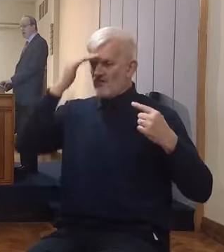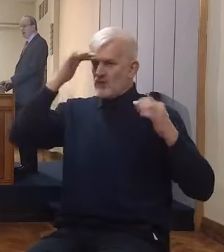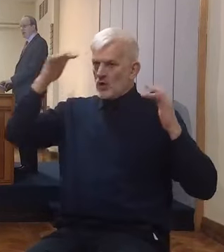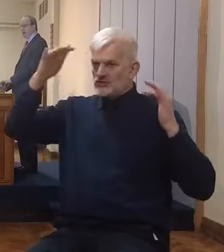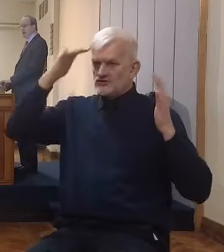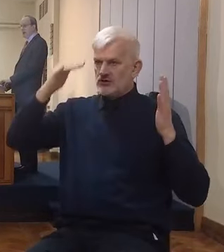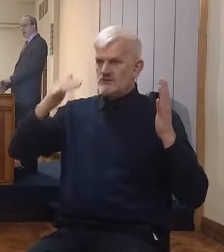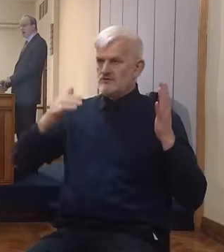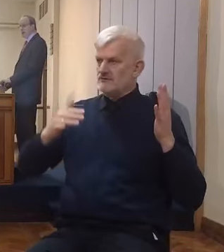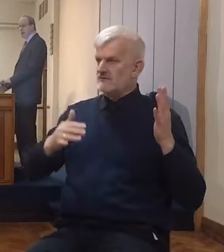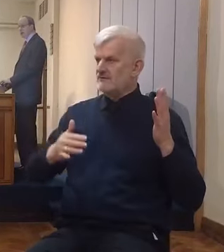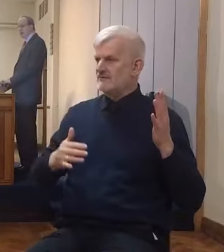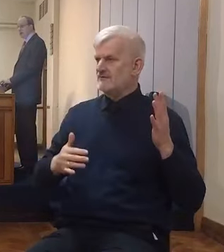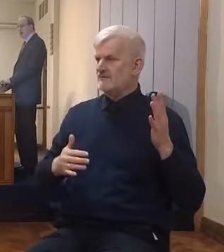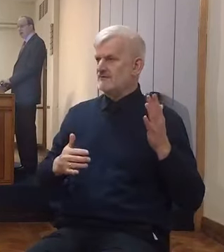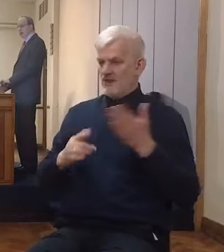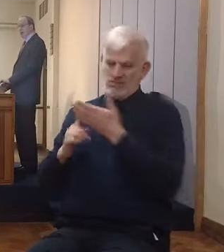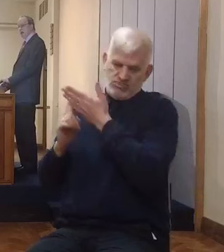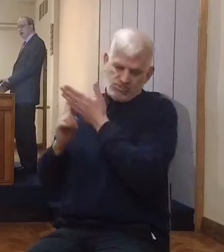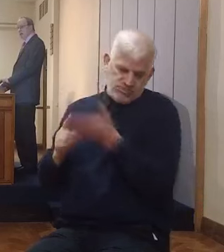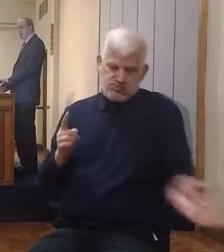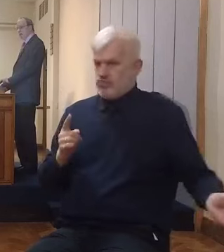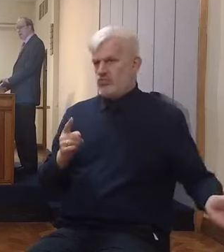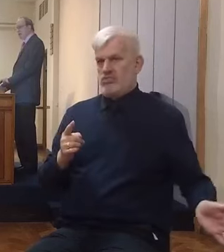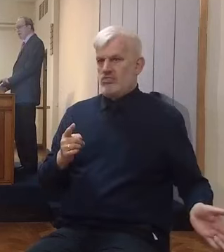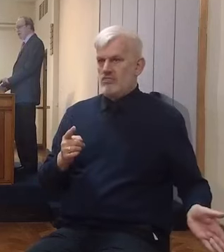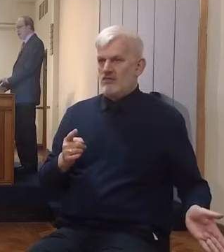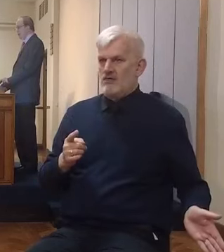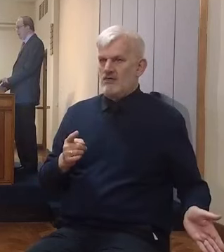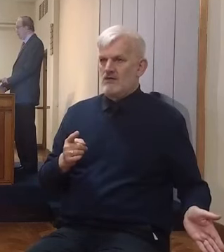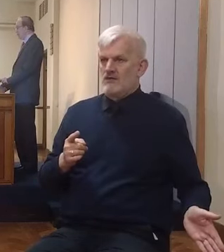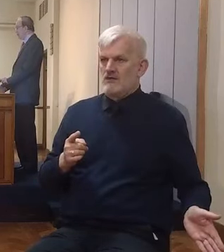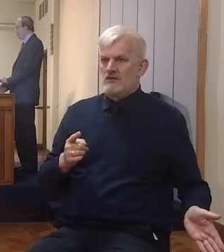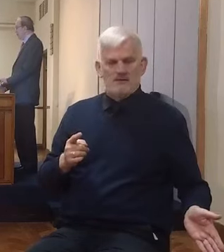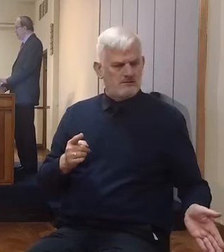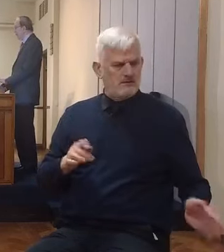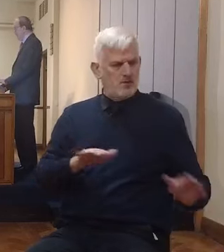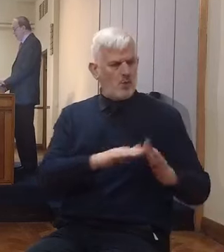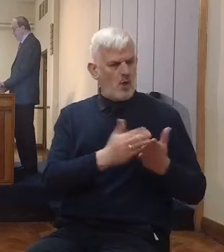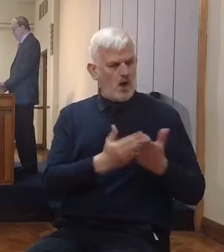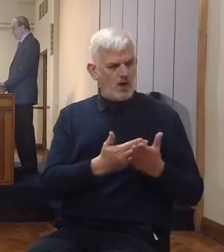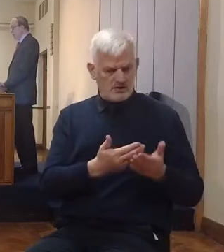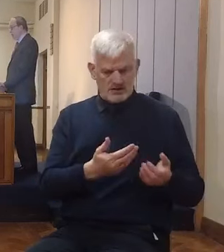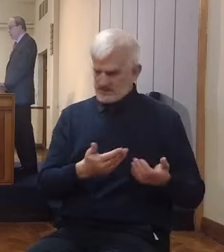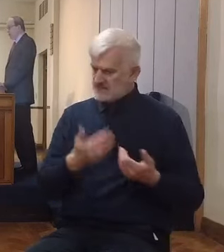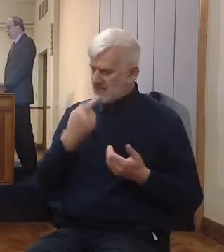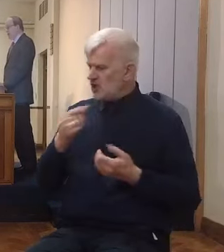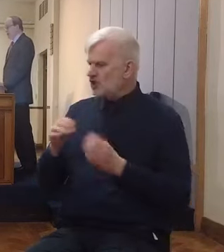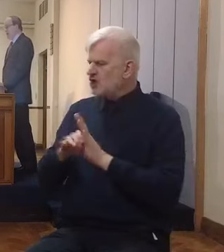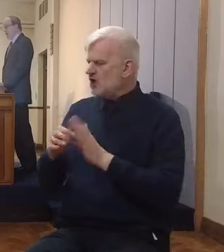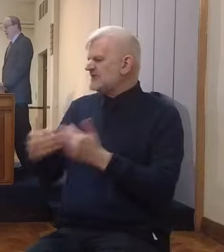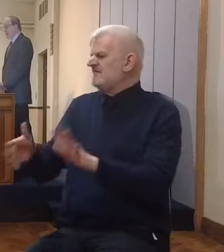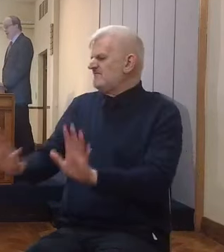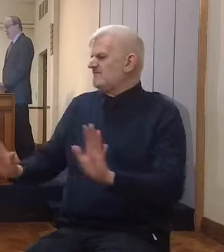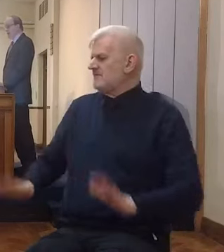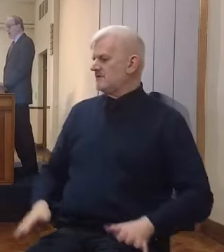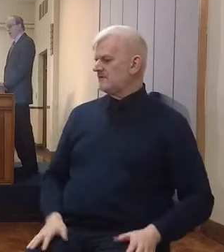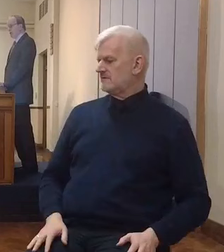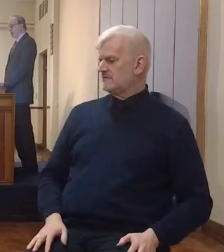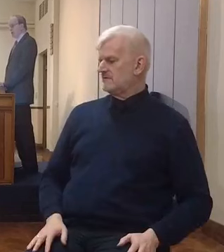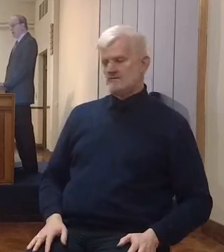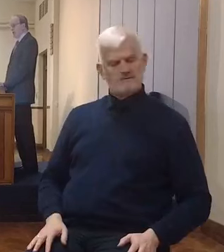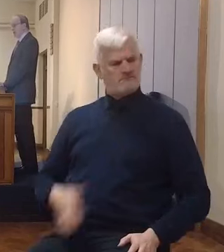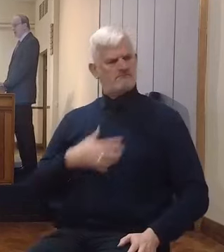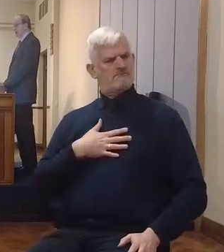higher criticism, and so on, and the world left us comparatively alone. In fact, the world was quite friendly to